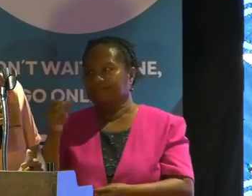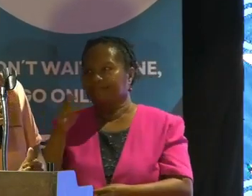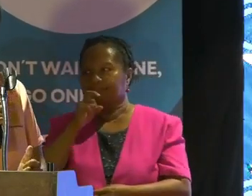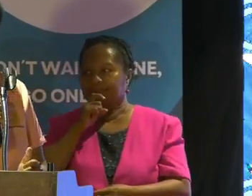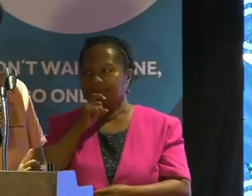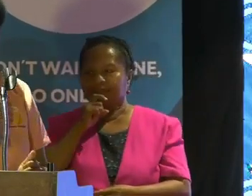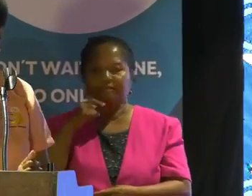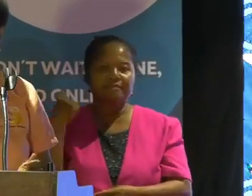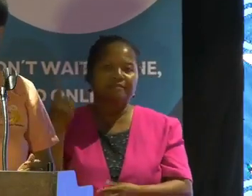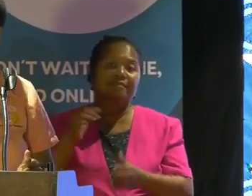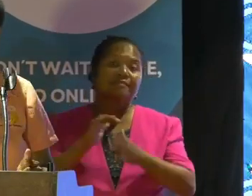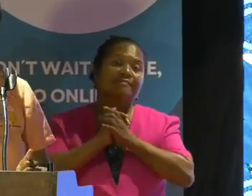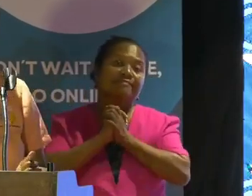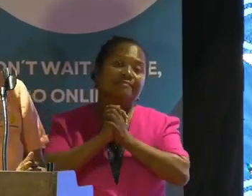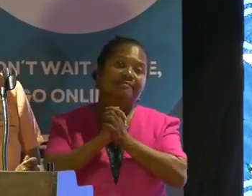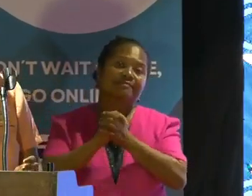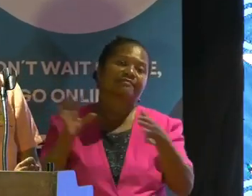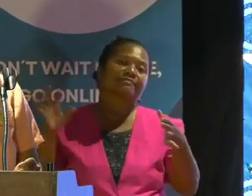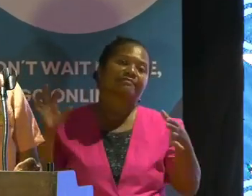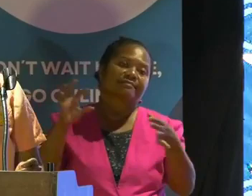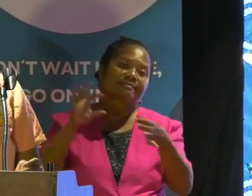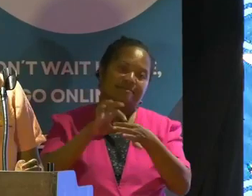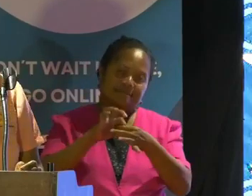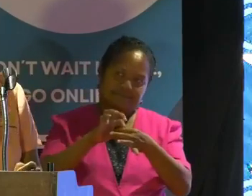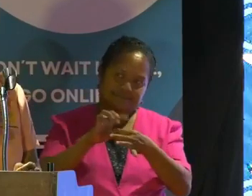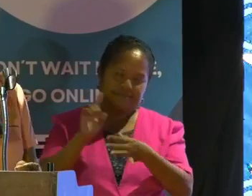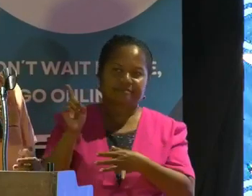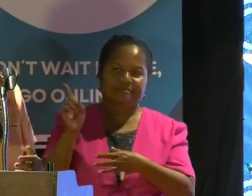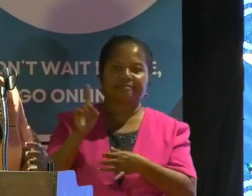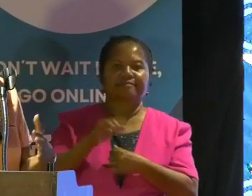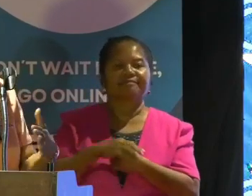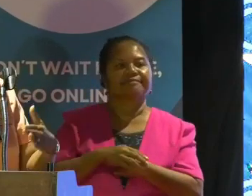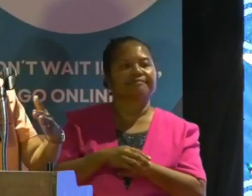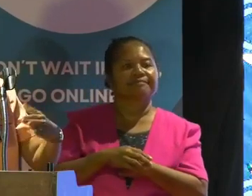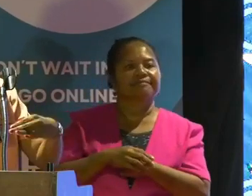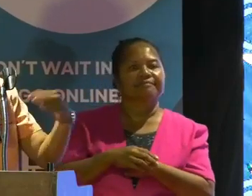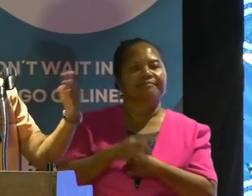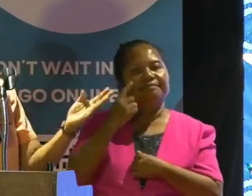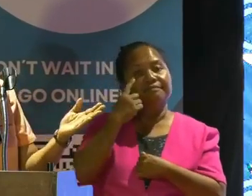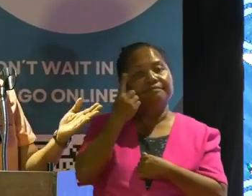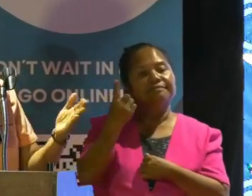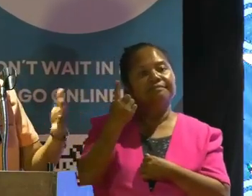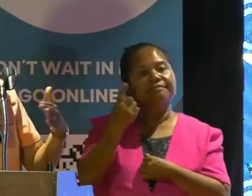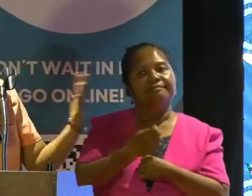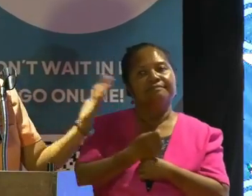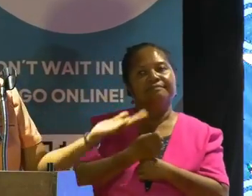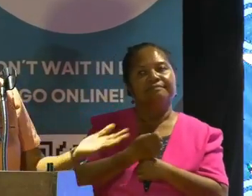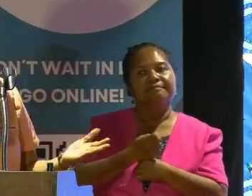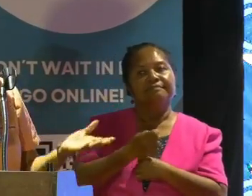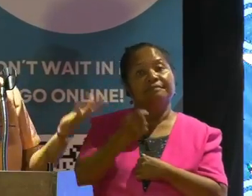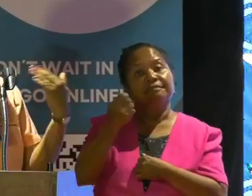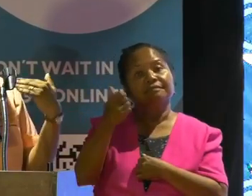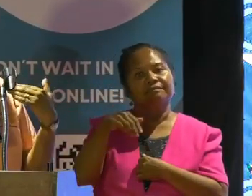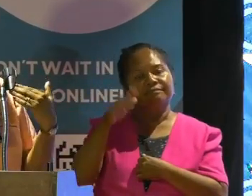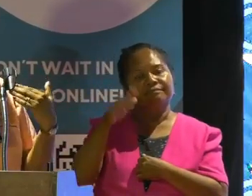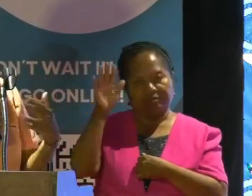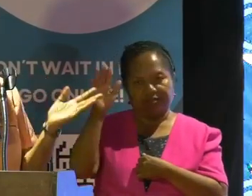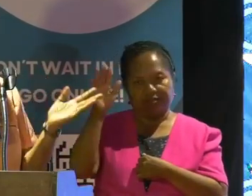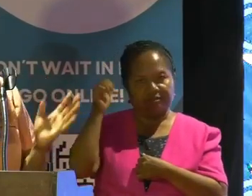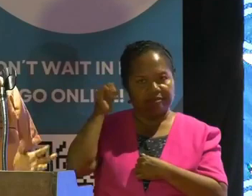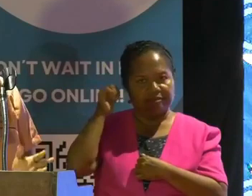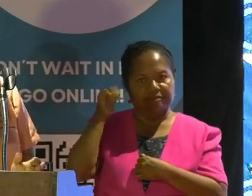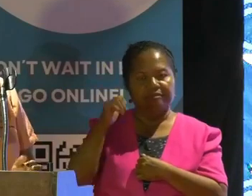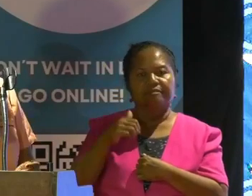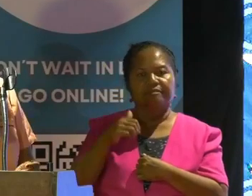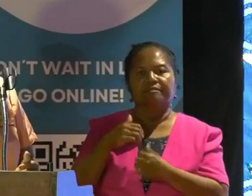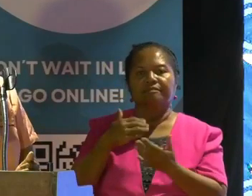For those our friends that have also joined us virtually too, thank you. But you find even after you go back in, go